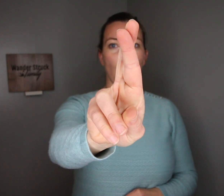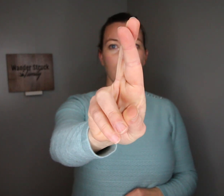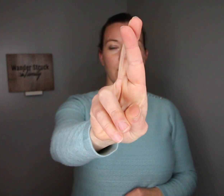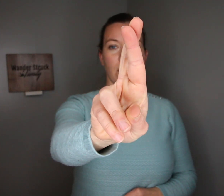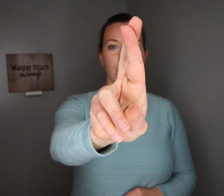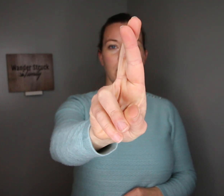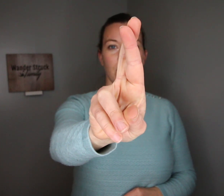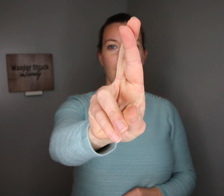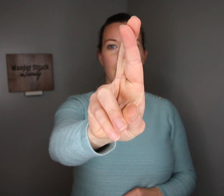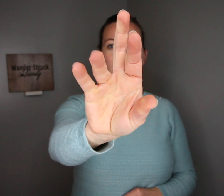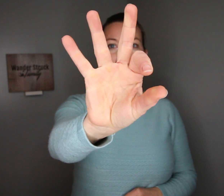Roosevelt, right?